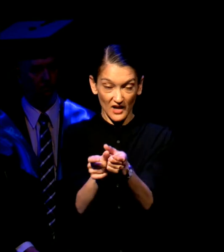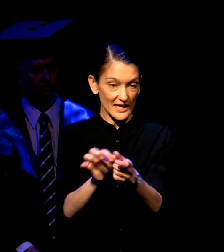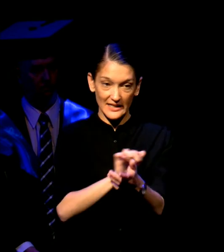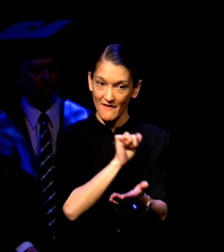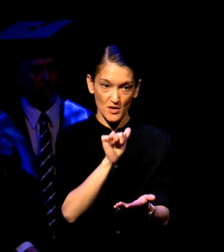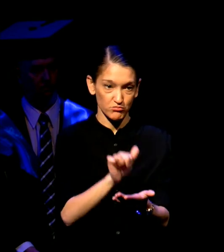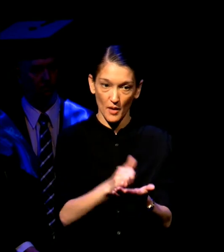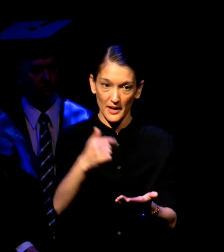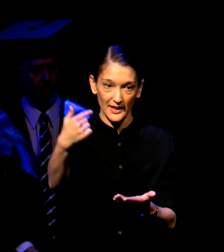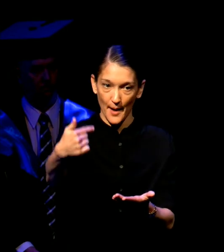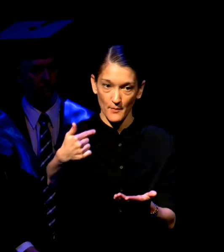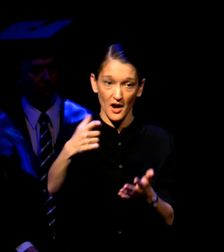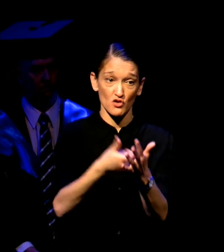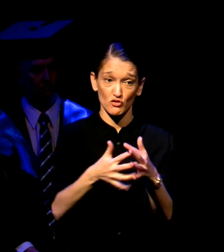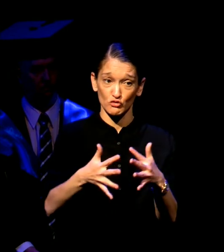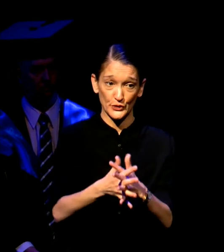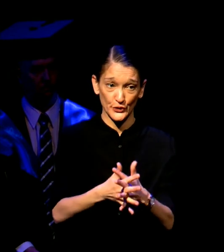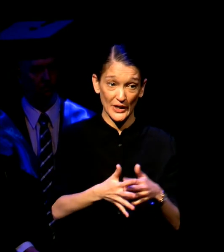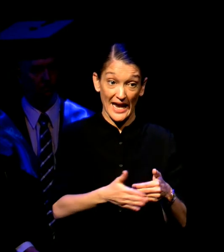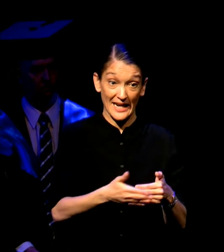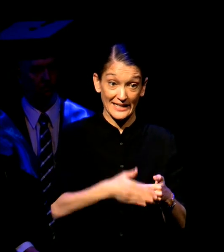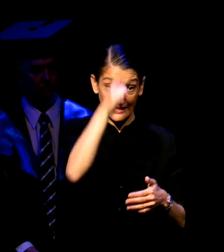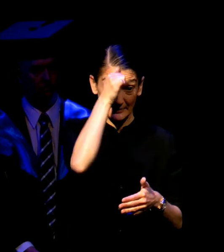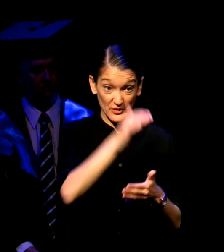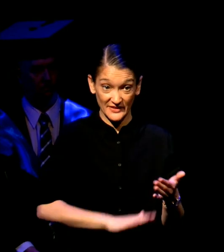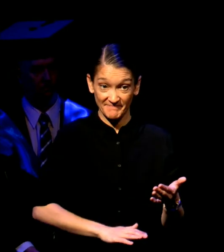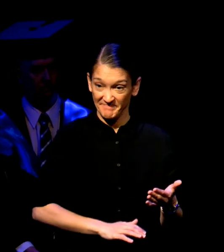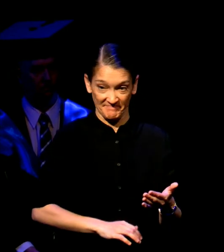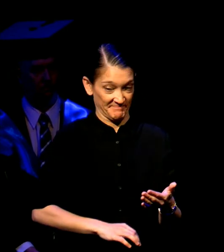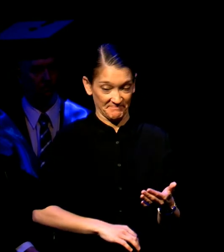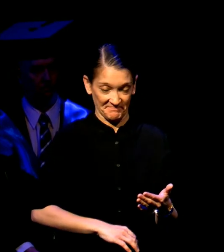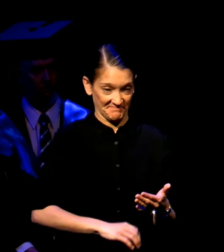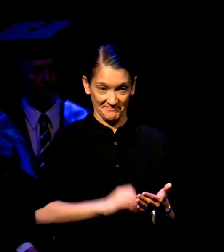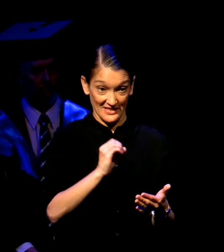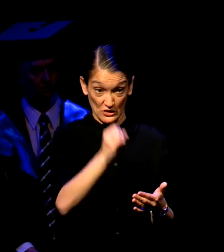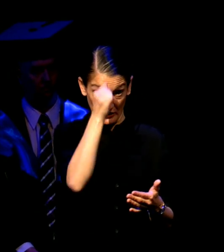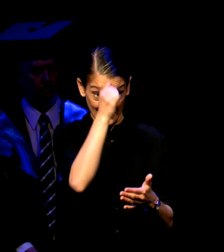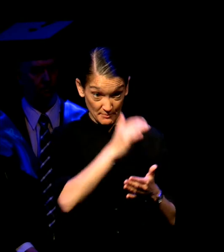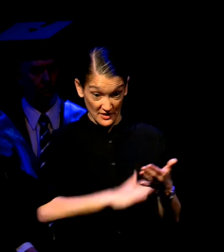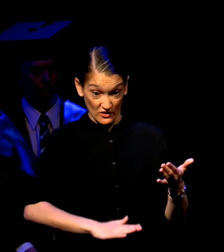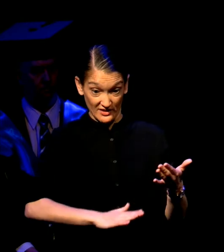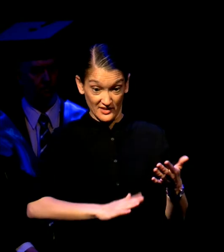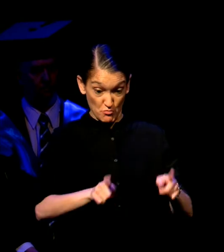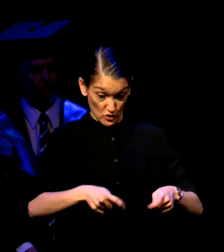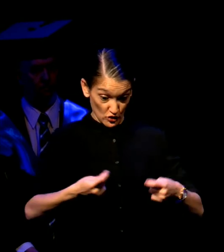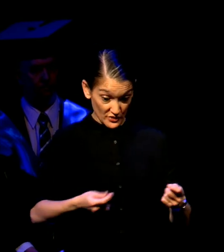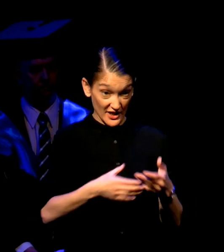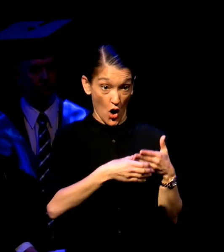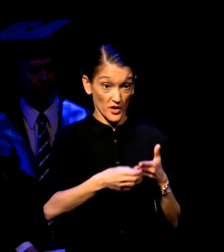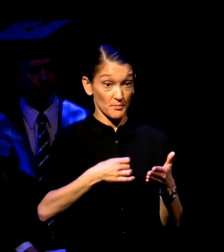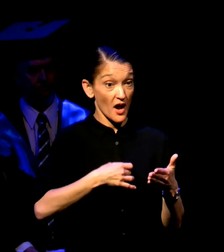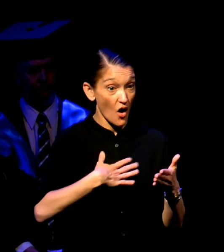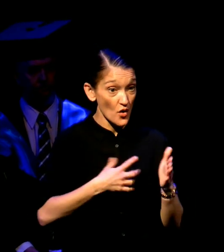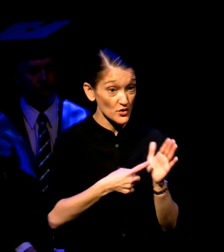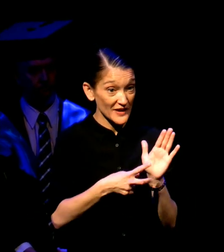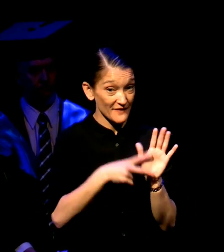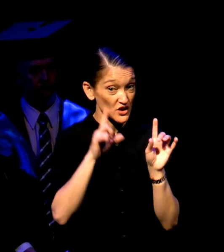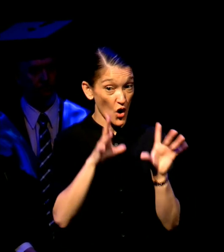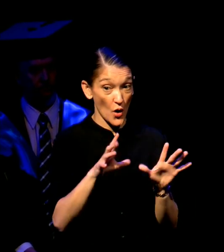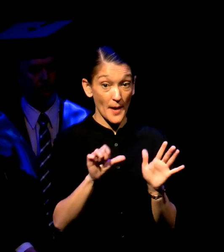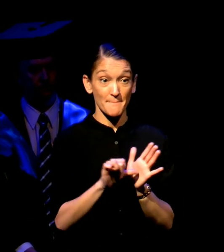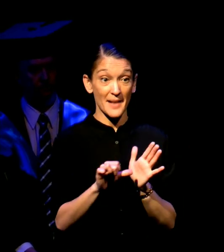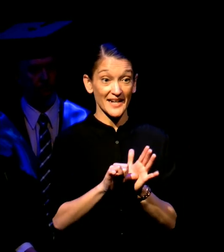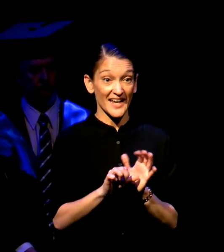no crew, no editing experience, zero experience producing and hosting my own TV show, no money to make it, and I was